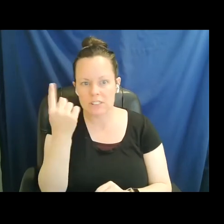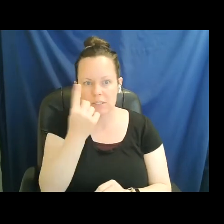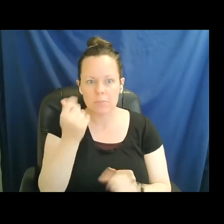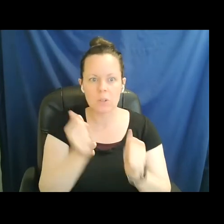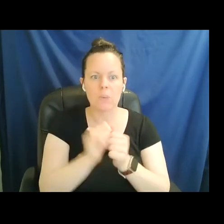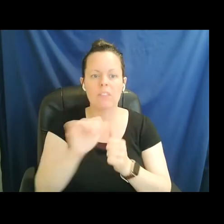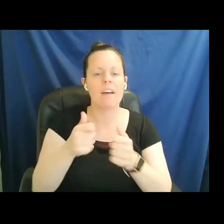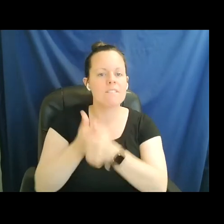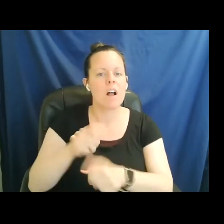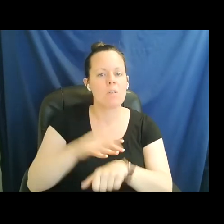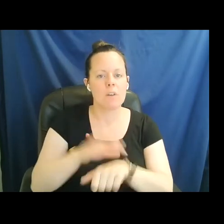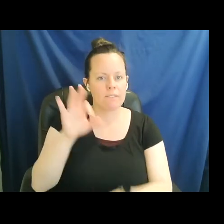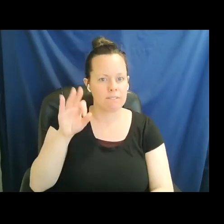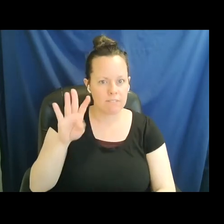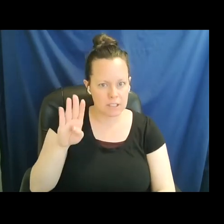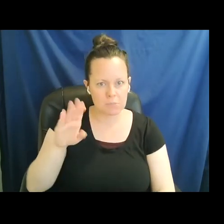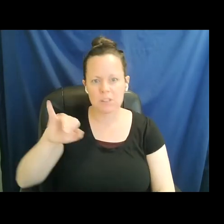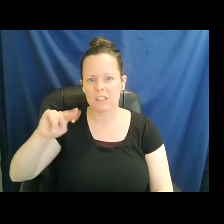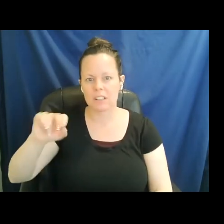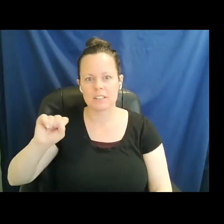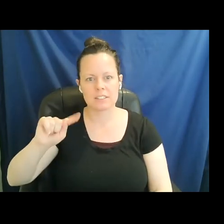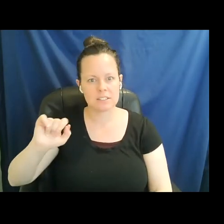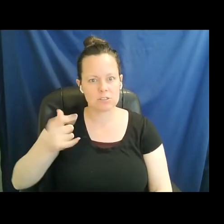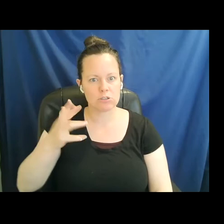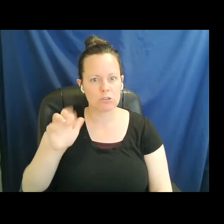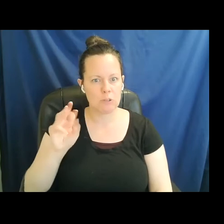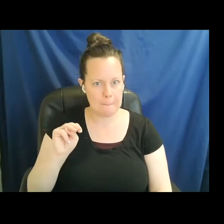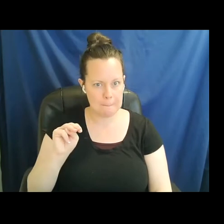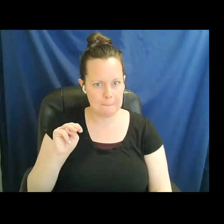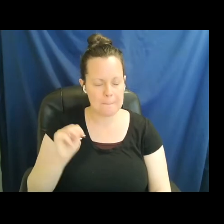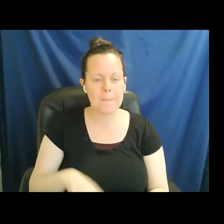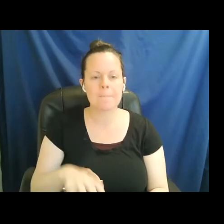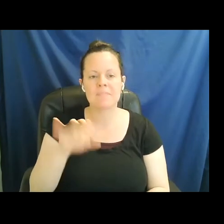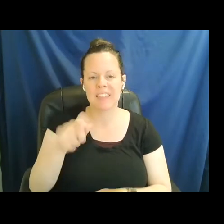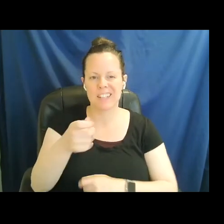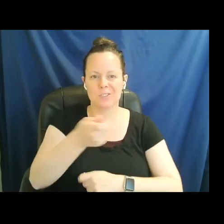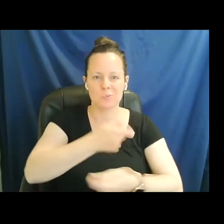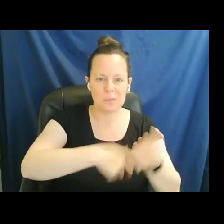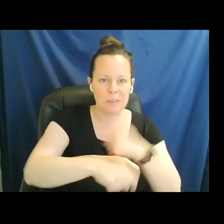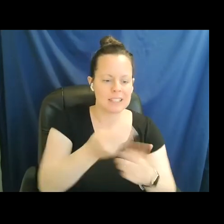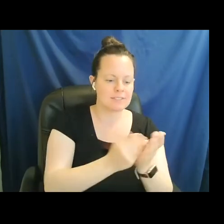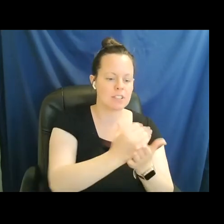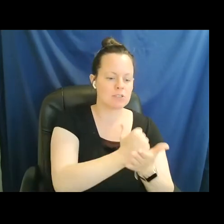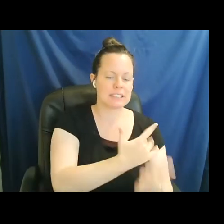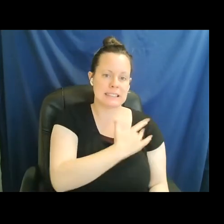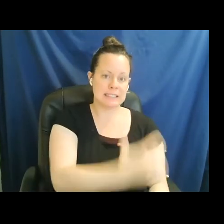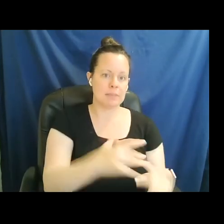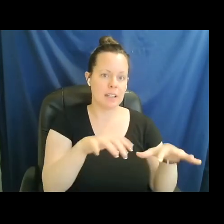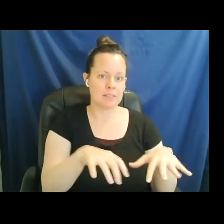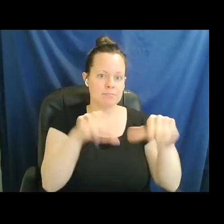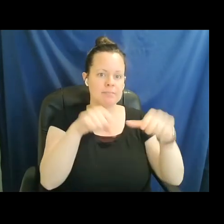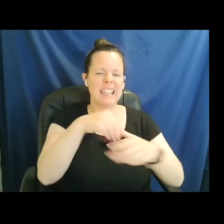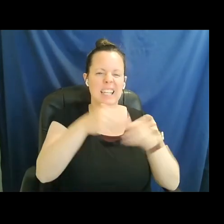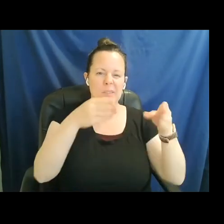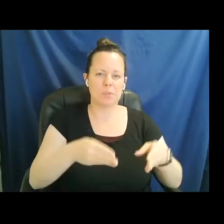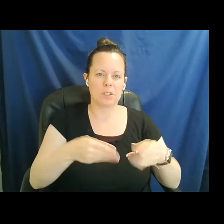on Facebook and Instagram. This is our replacement fundraiser for what normally takes place in person in